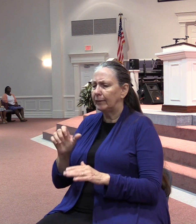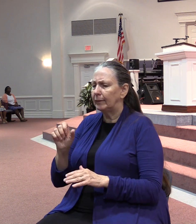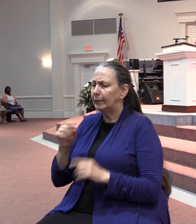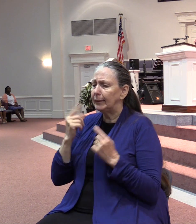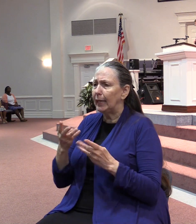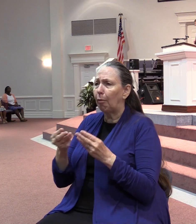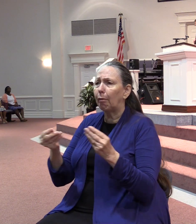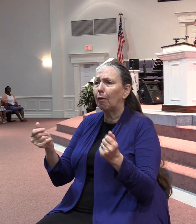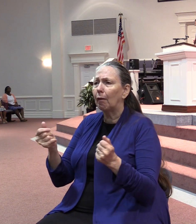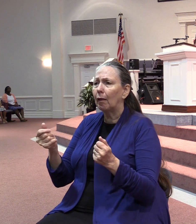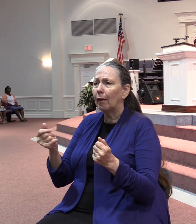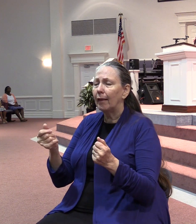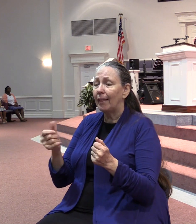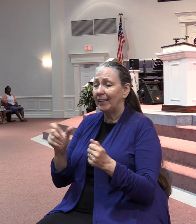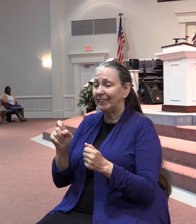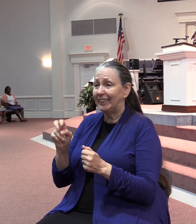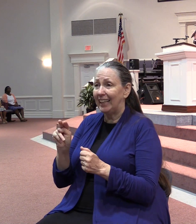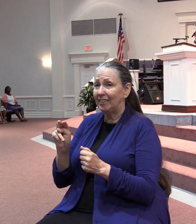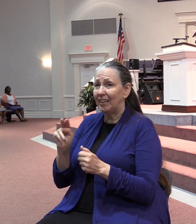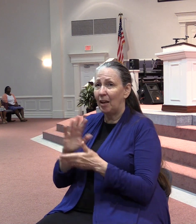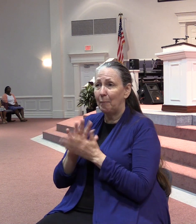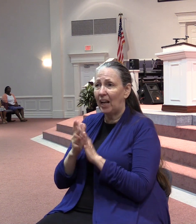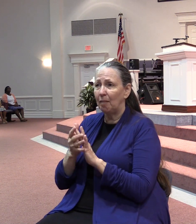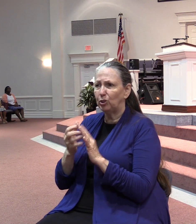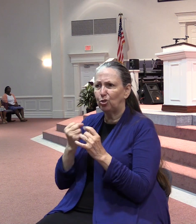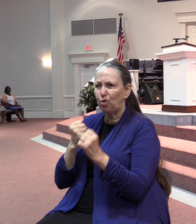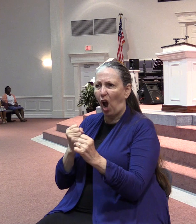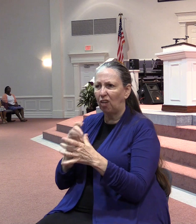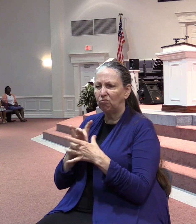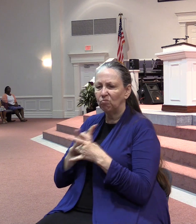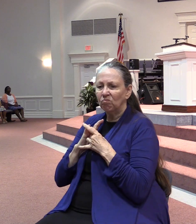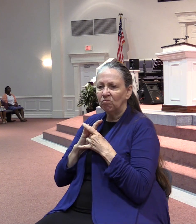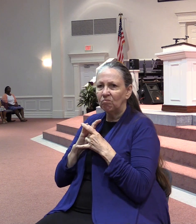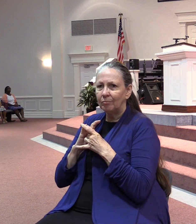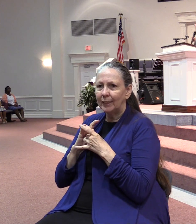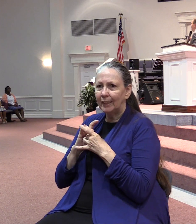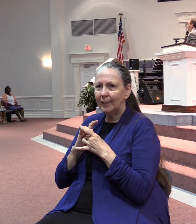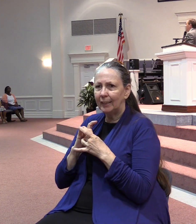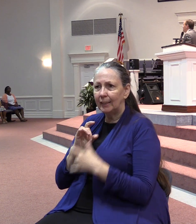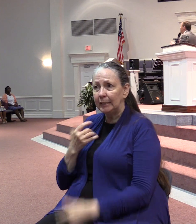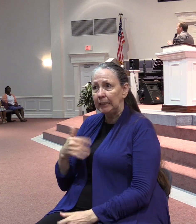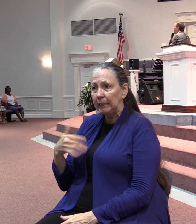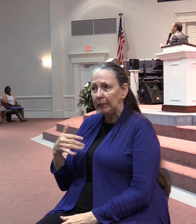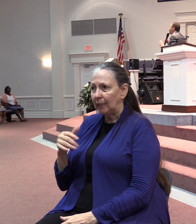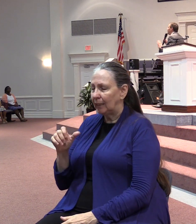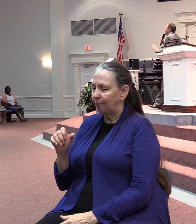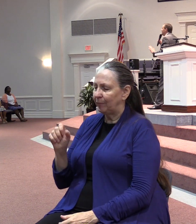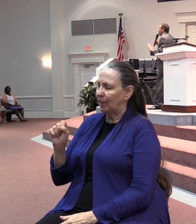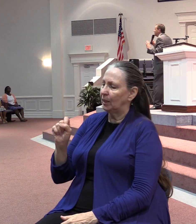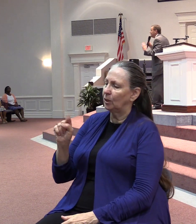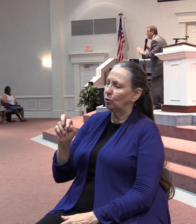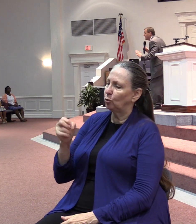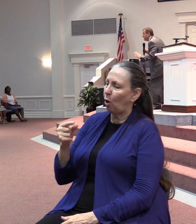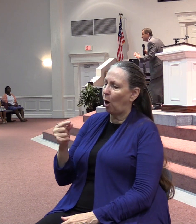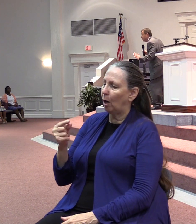resolved, then that sin will eventually become a stronghold. Amen. A stronghold is just